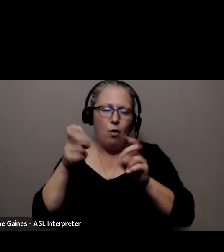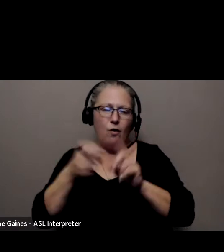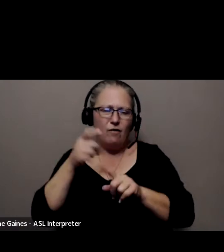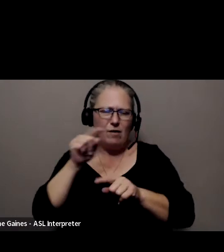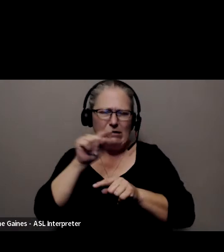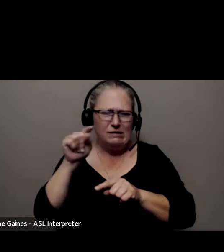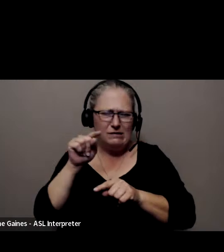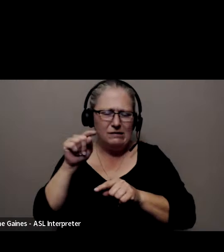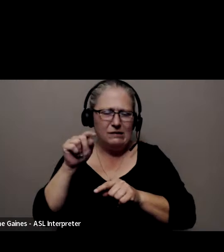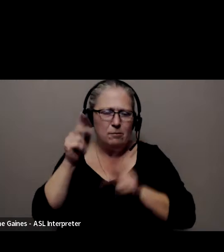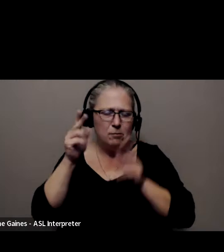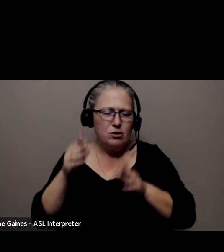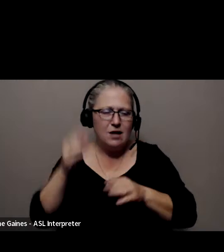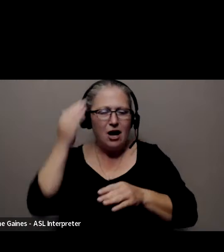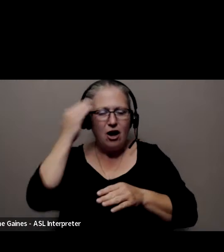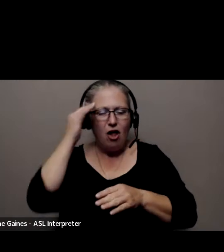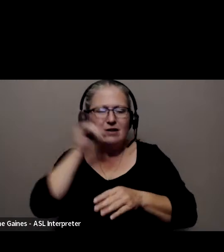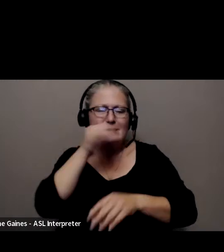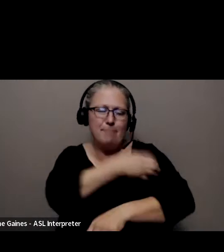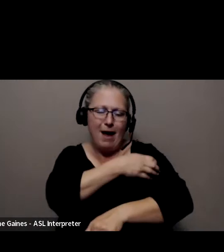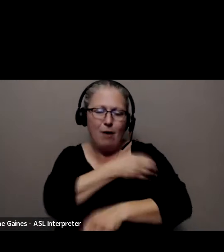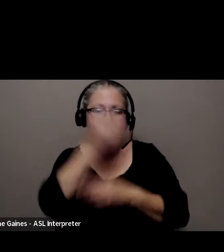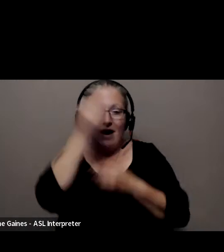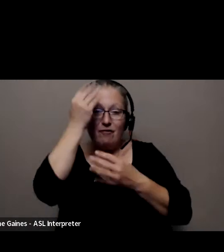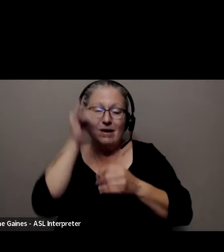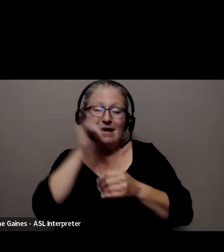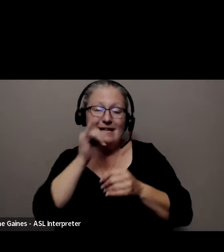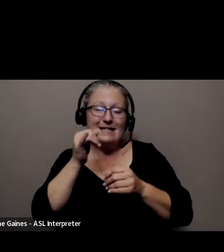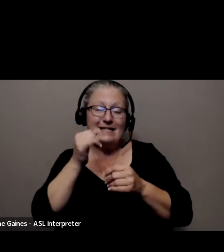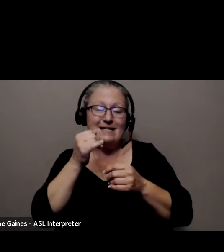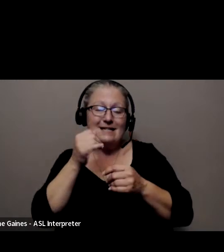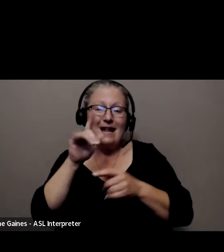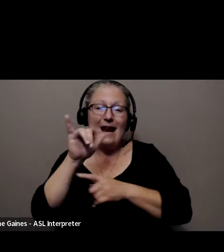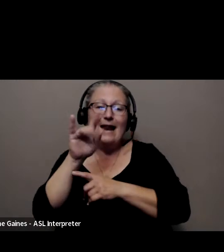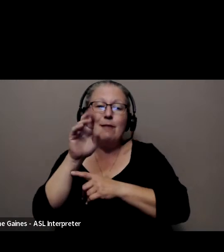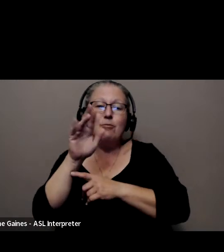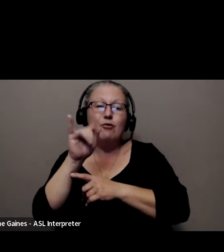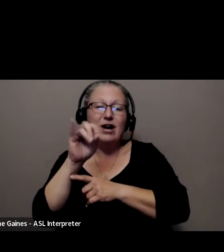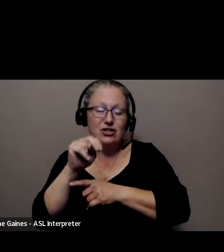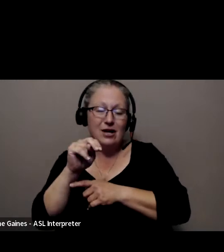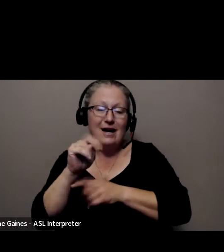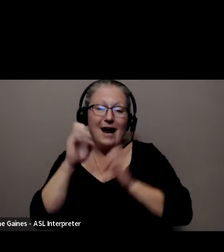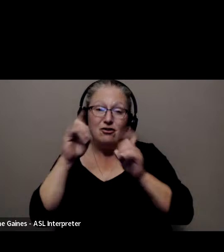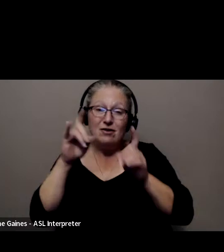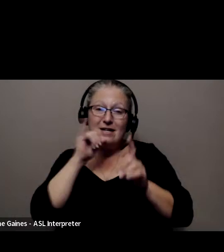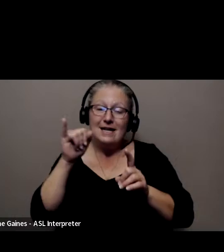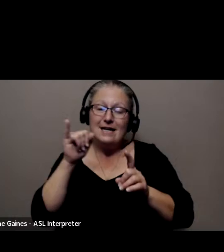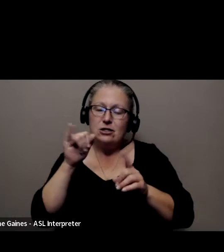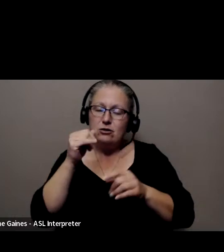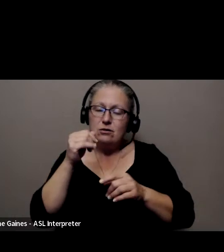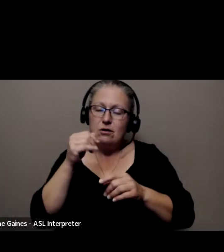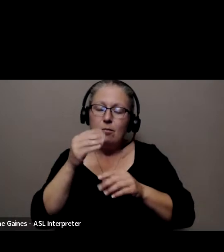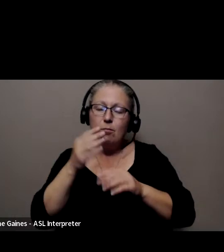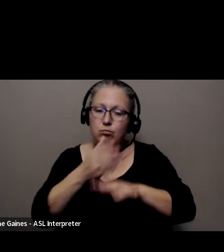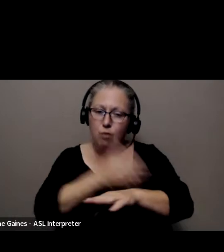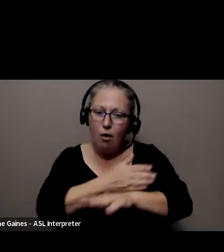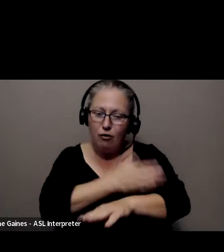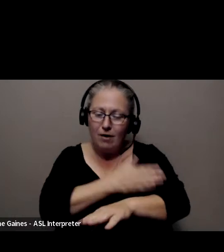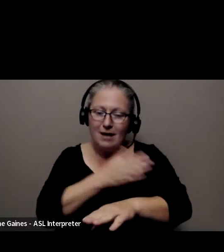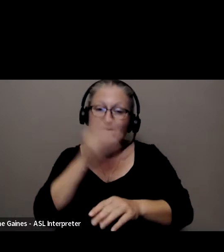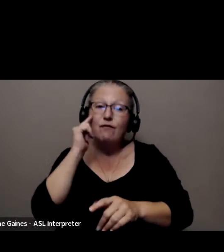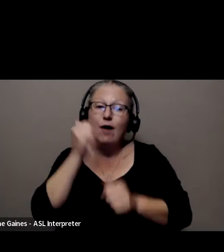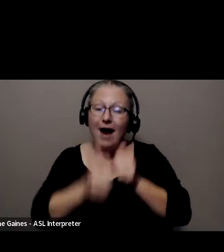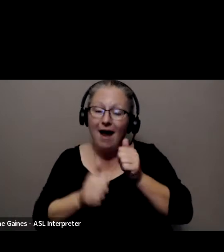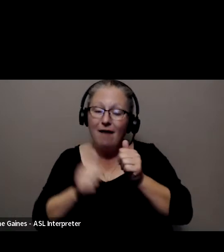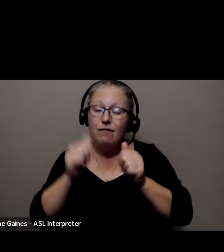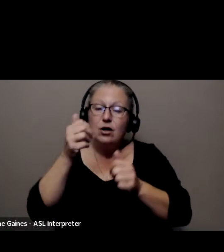Annan. It's knowledge is power, information is liberating. Education is the premise of progress in every society and every